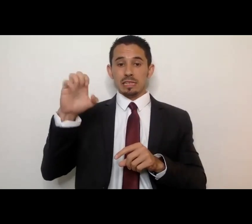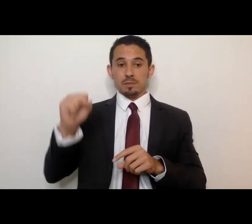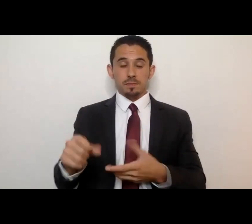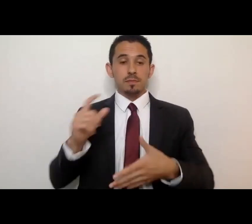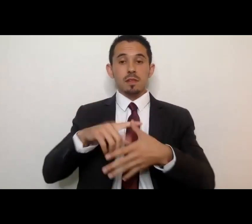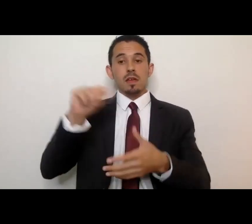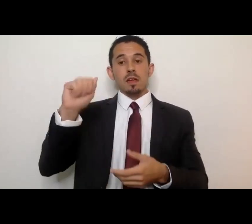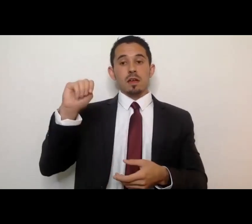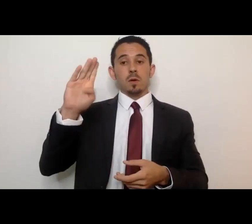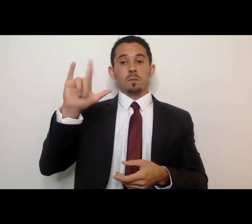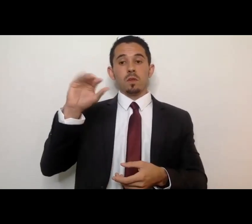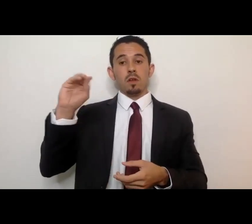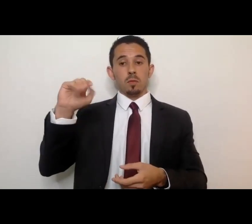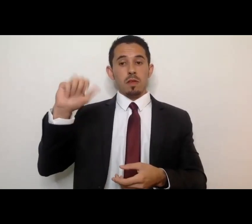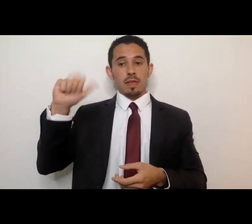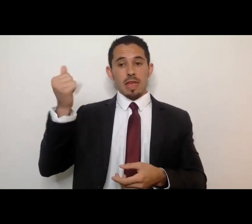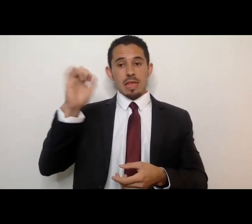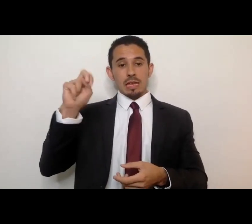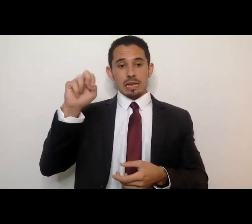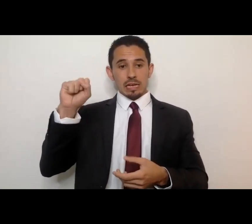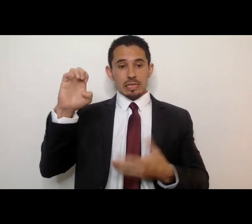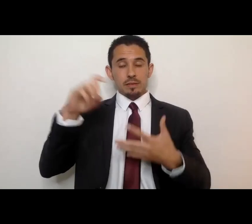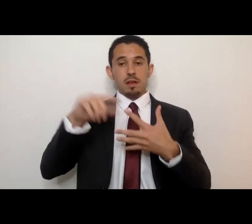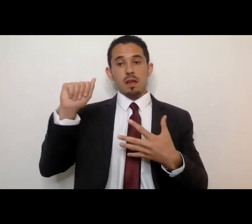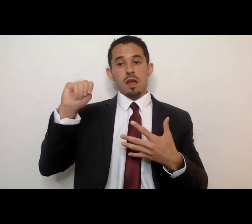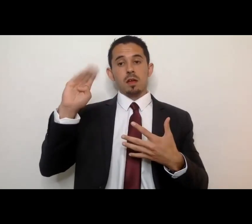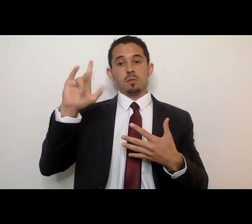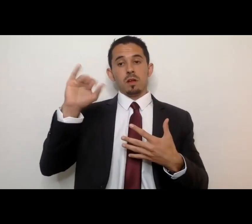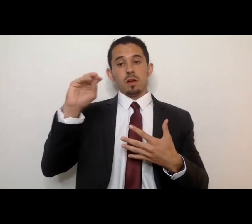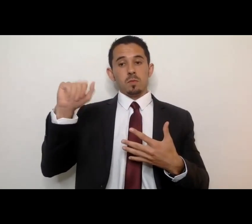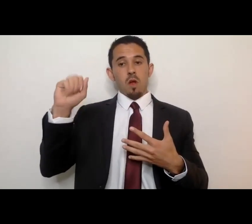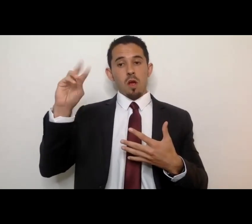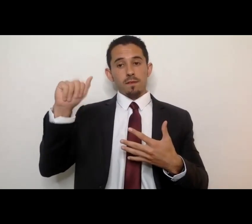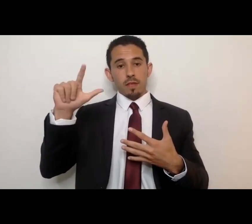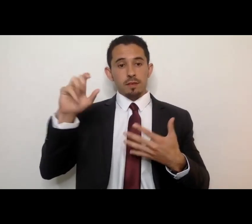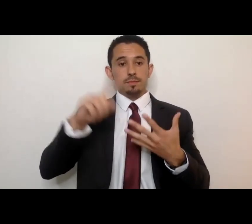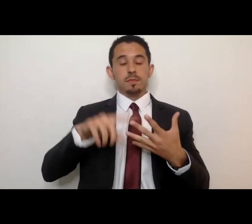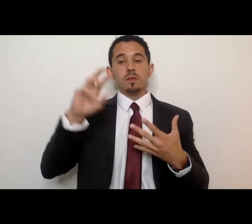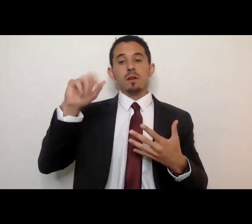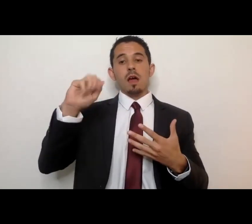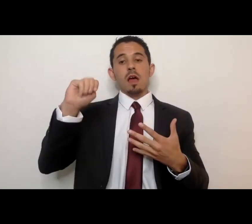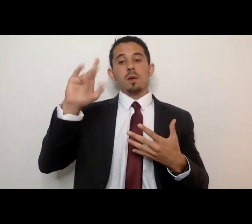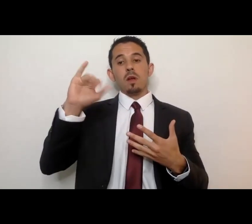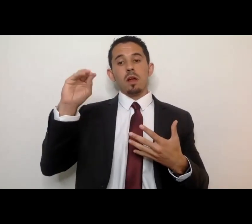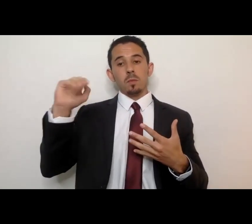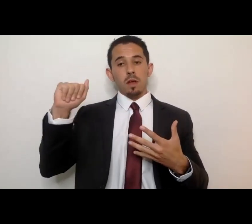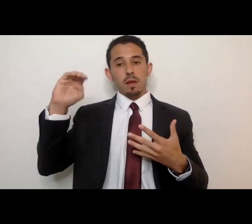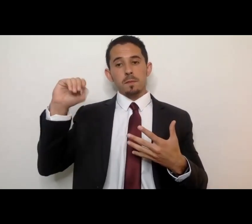And 5 different tick species were identified. The species are Amblyoma cahinense, Amblyoma